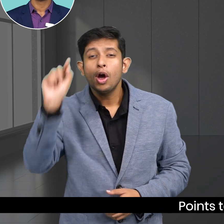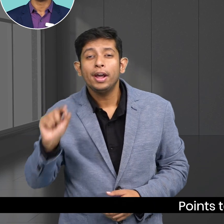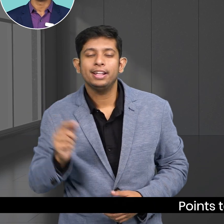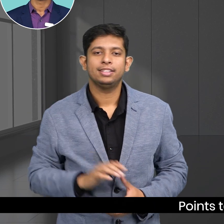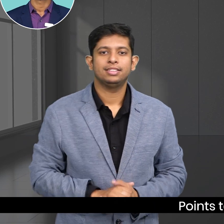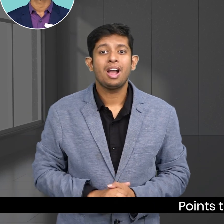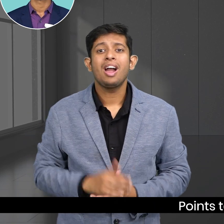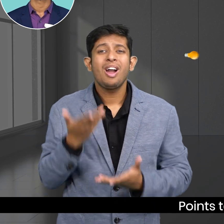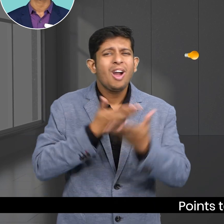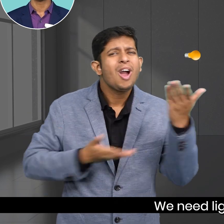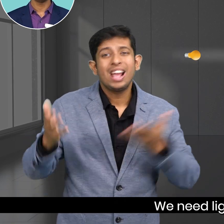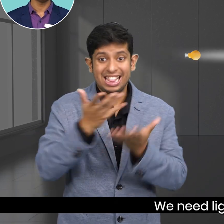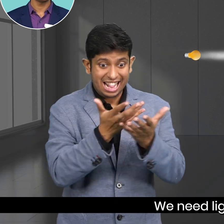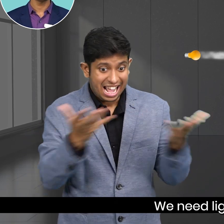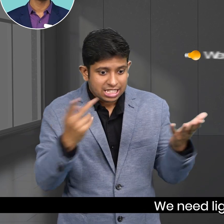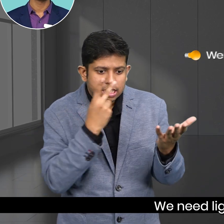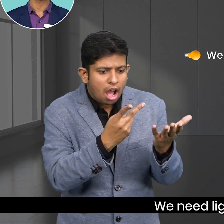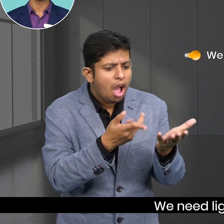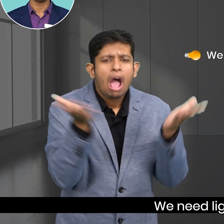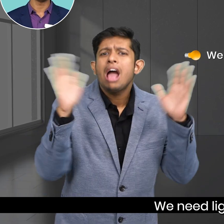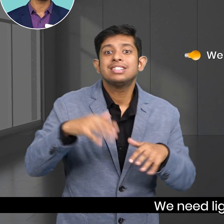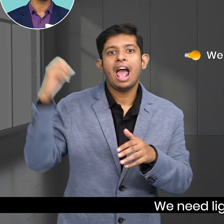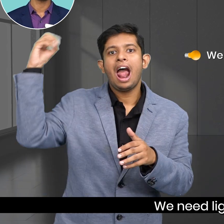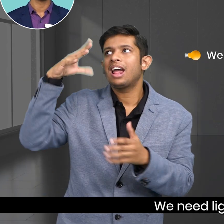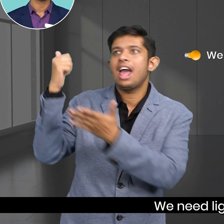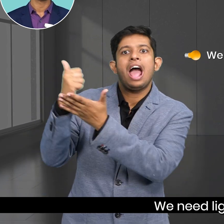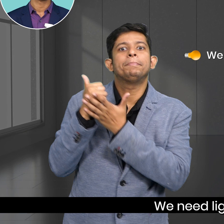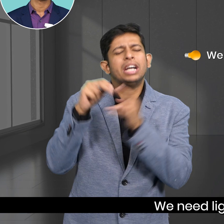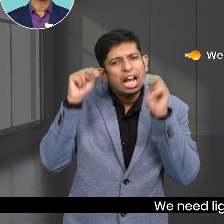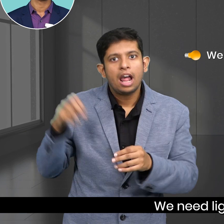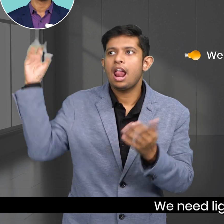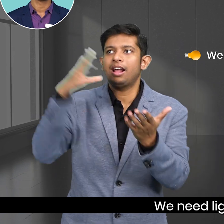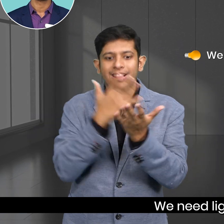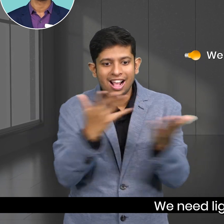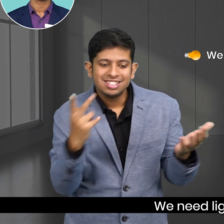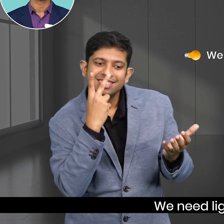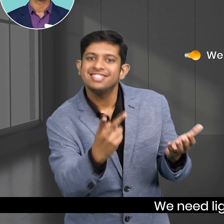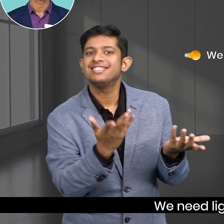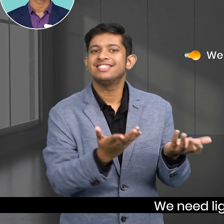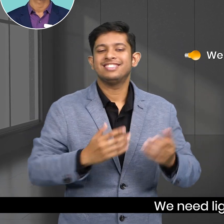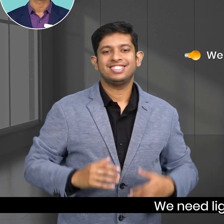Points to remember. We need light to see objects.